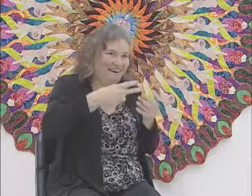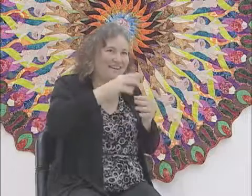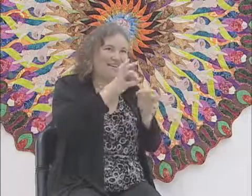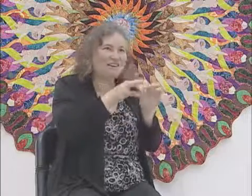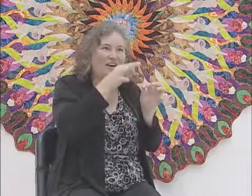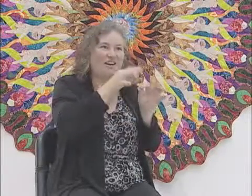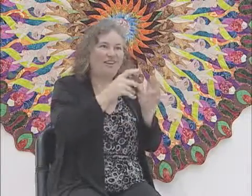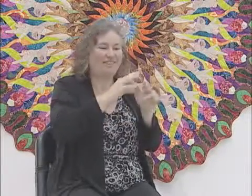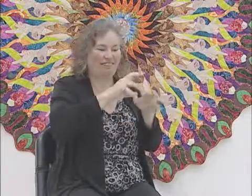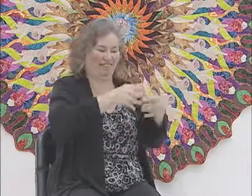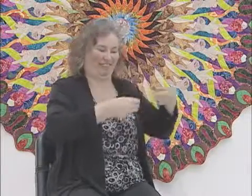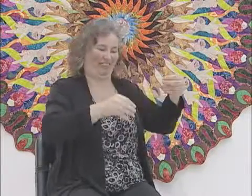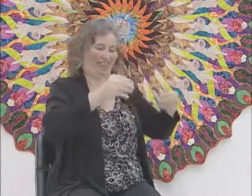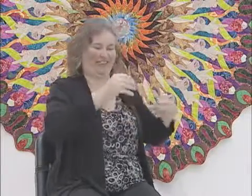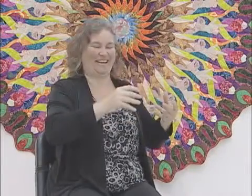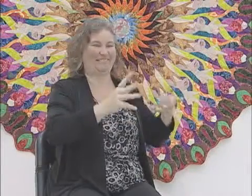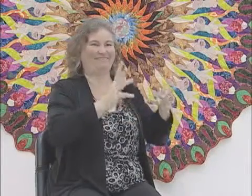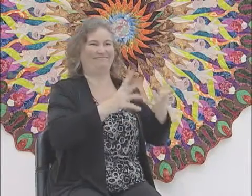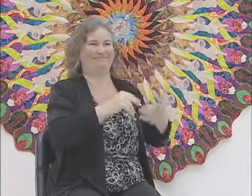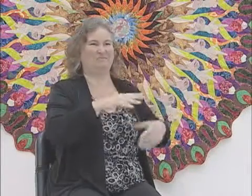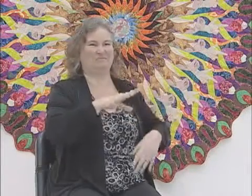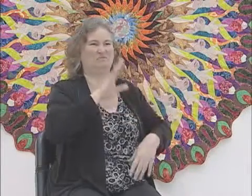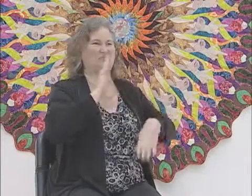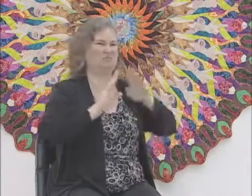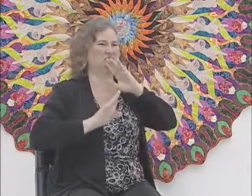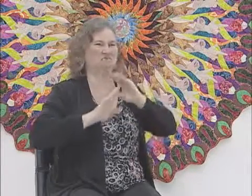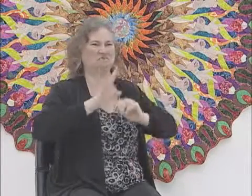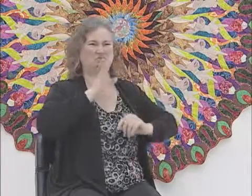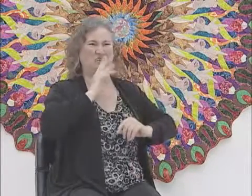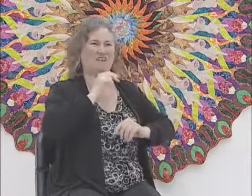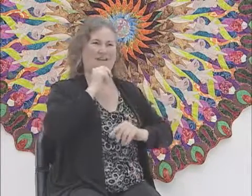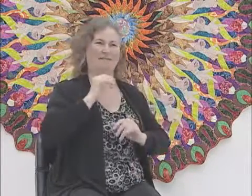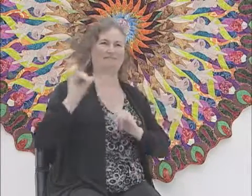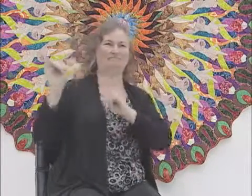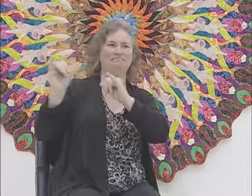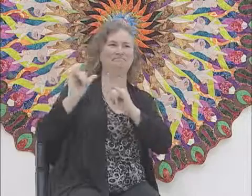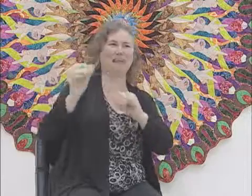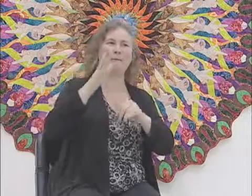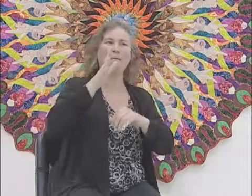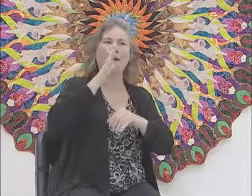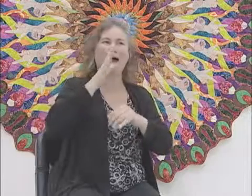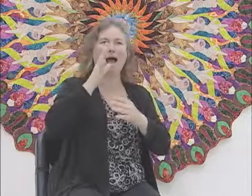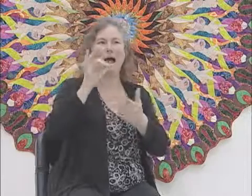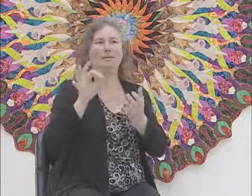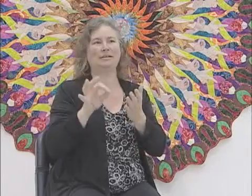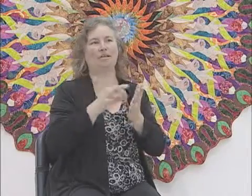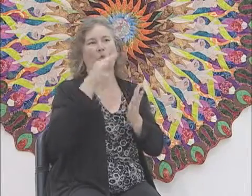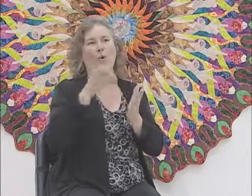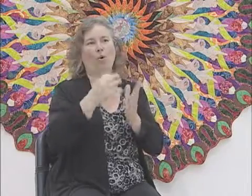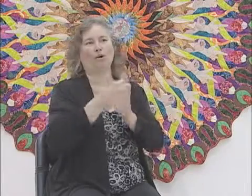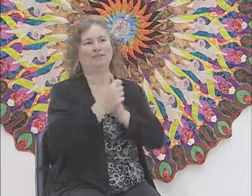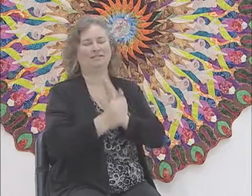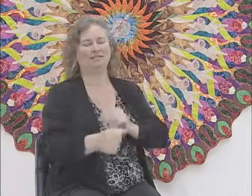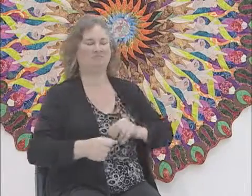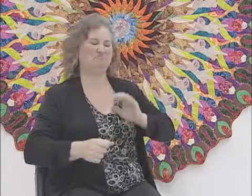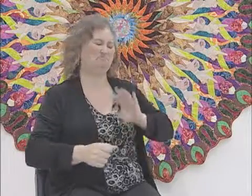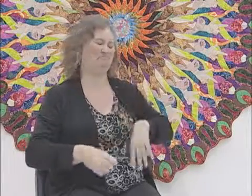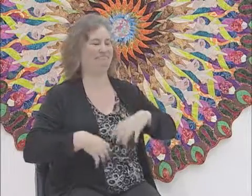I loved cutting out the pieces of fabric and sewing them together. But I did become frustrated because I wasn't as adept at it as my mother, who was such an